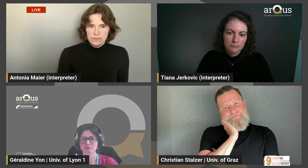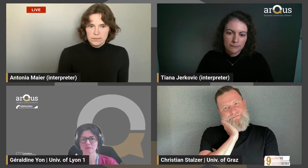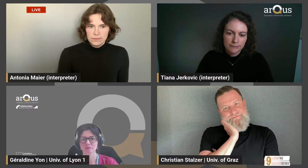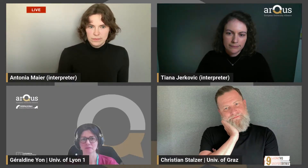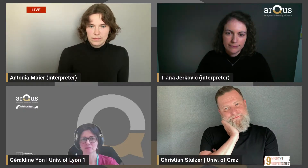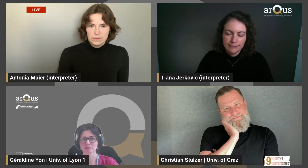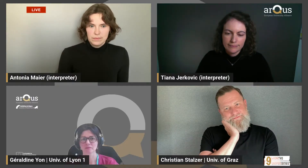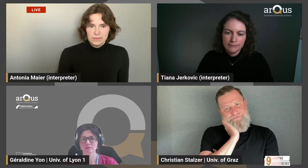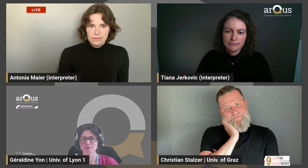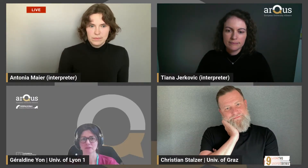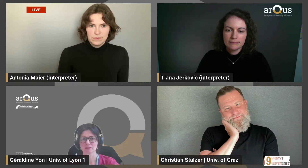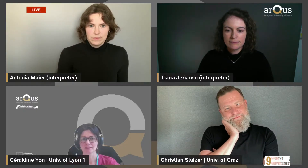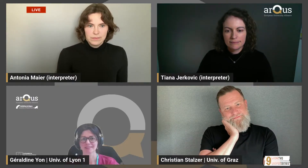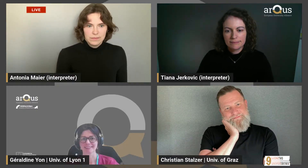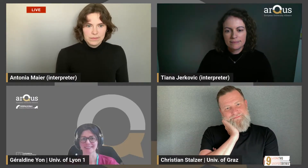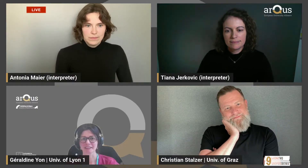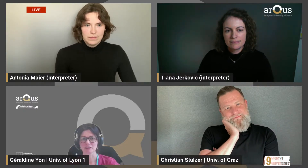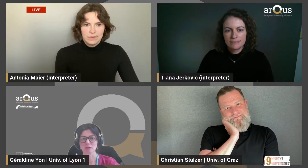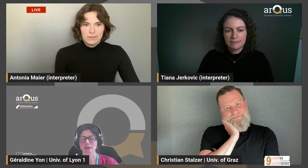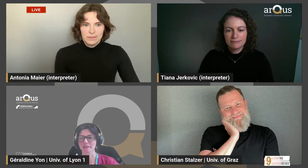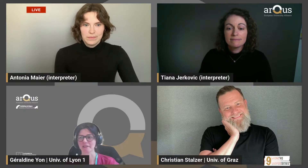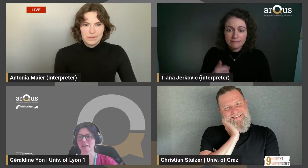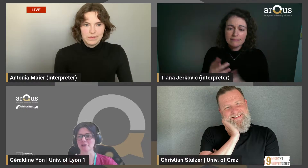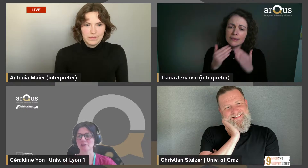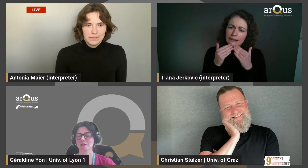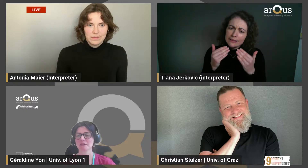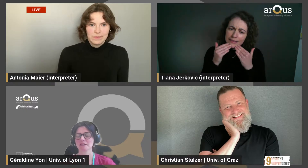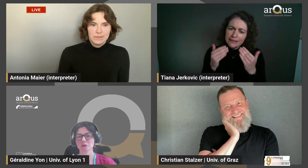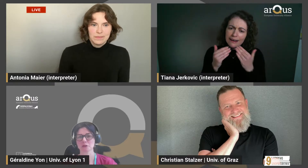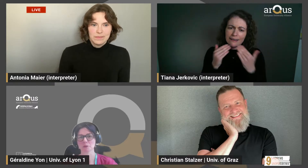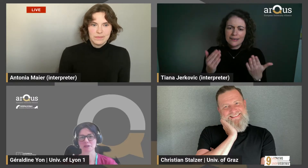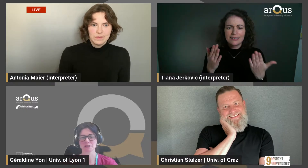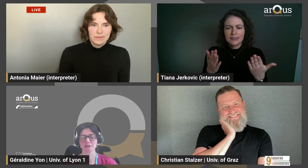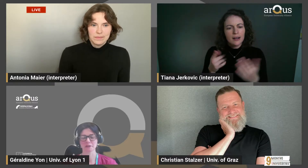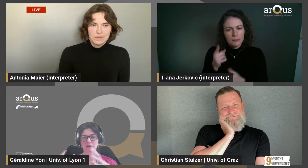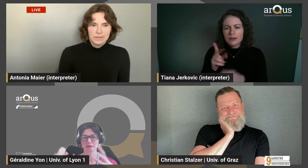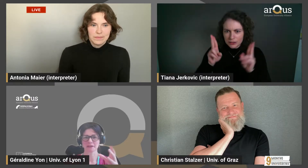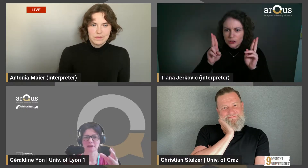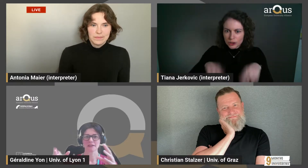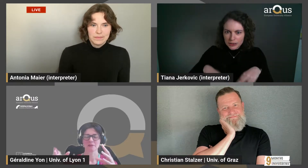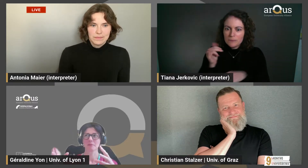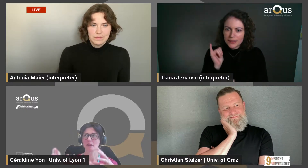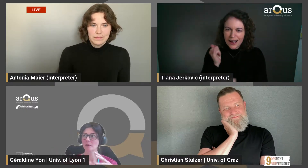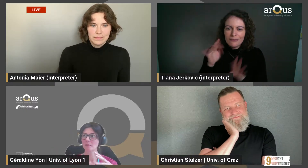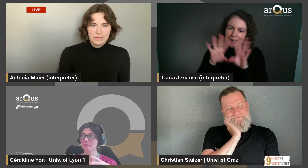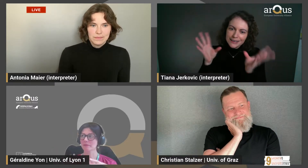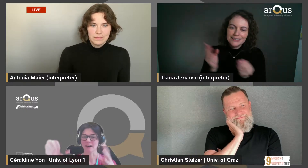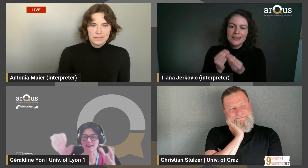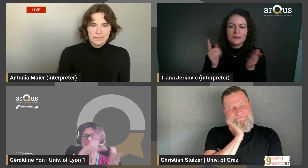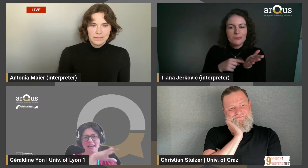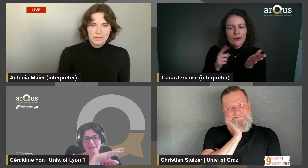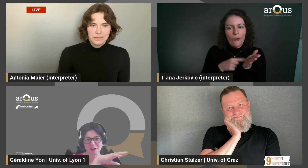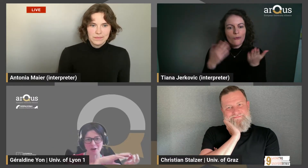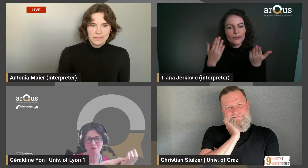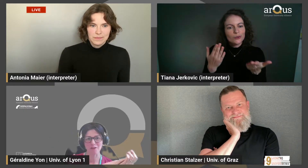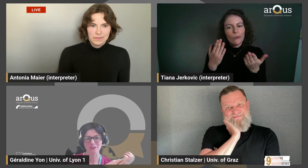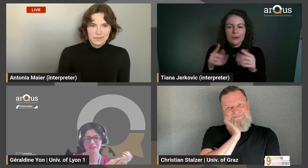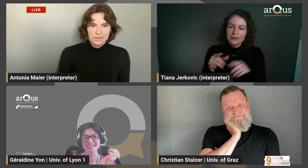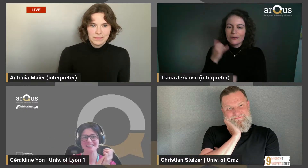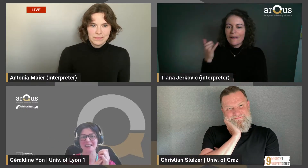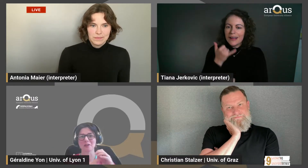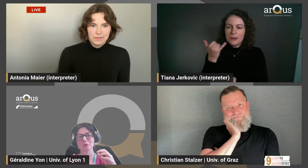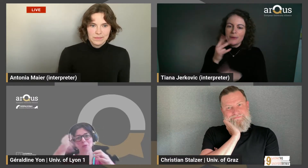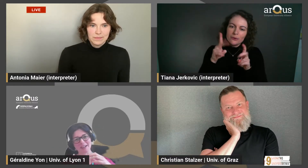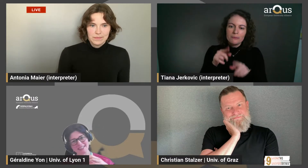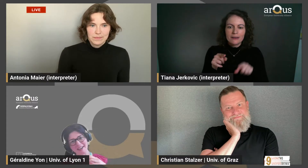well. Yeah, thank you. And I think that, yes, usually we see the dark side of the